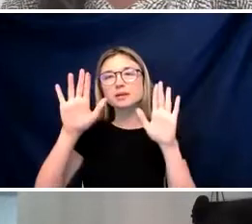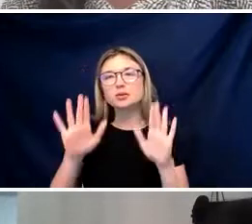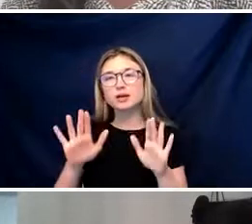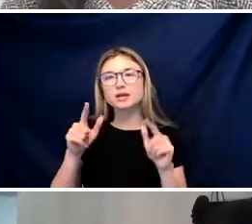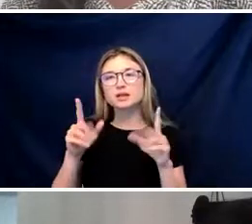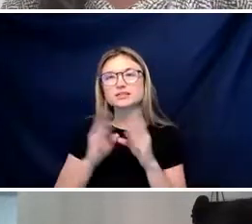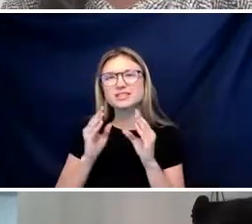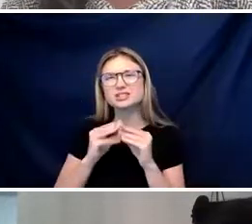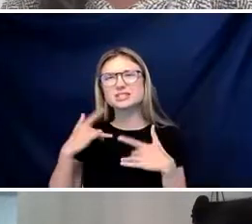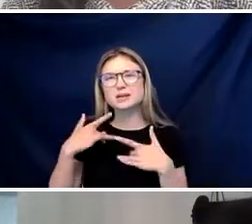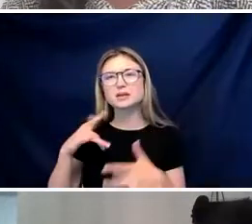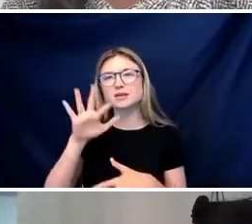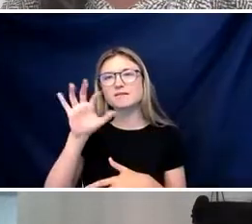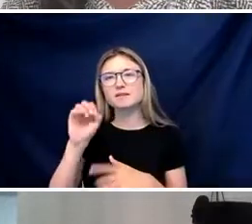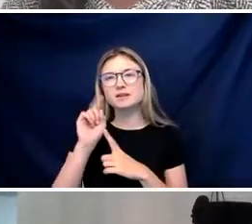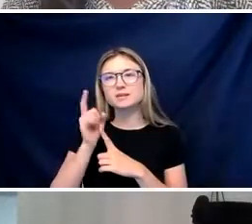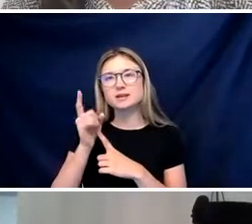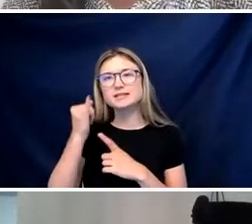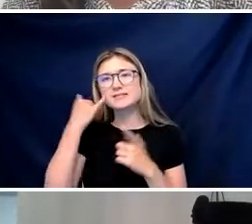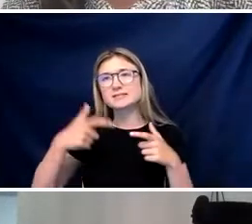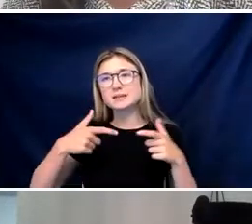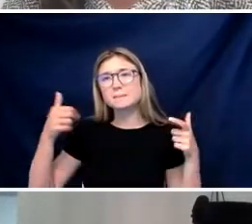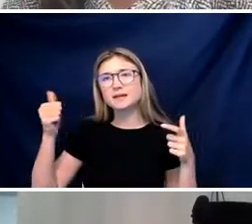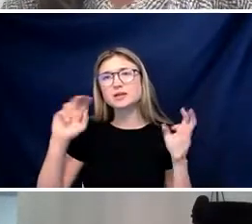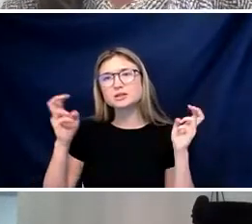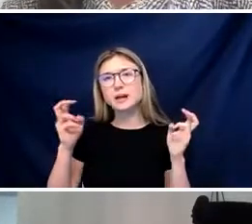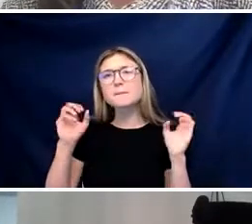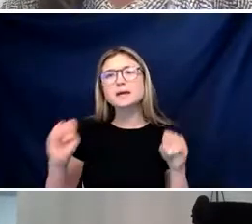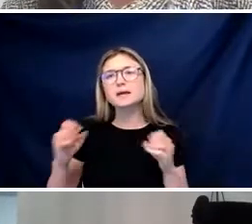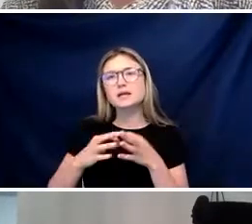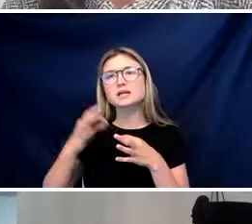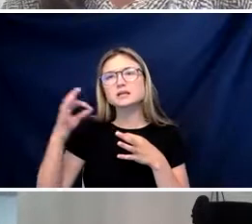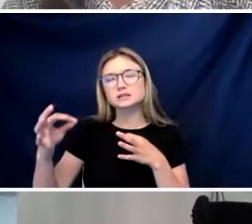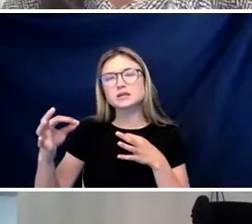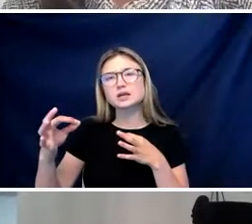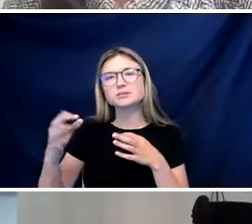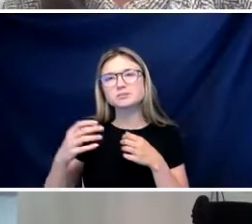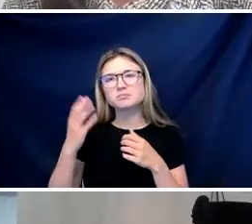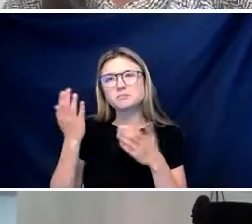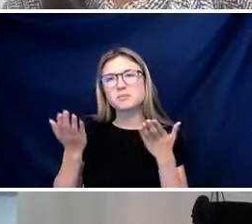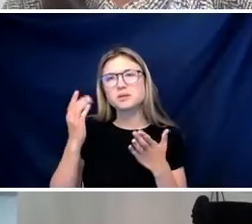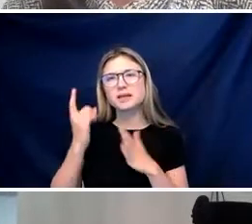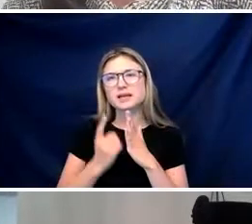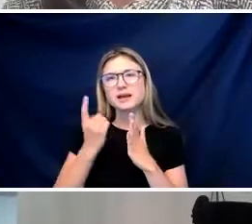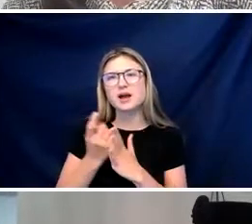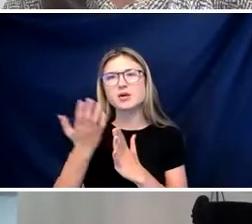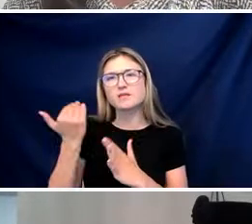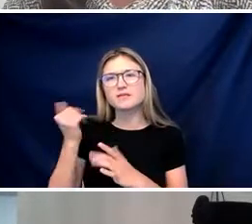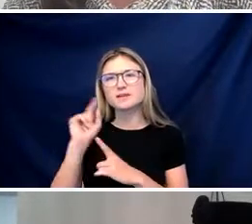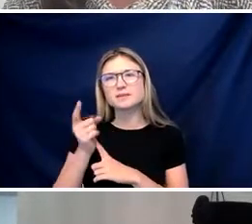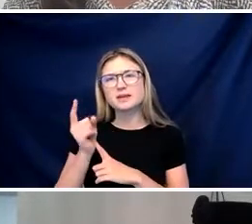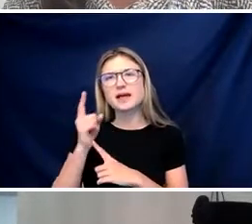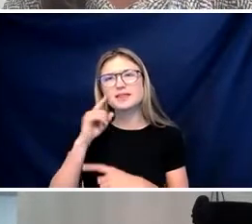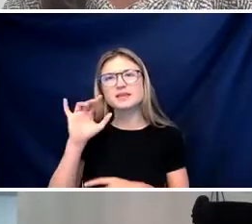it's a larger topic, we might make it go a little bit longer. Maybe an hour and 15 minutes. I think that was the 2 different